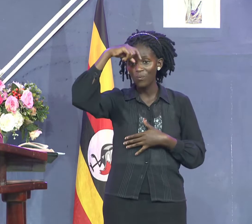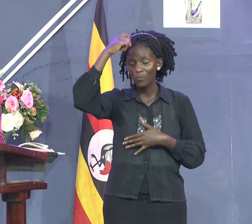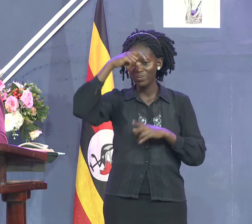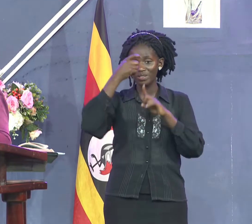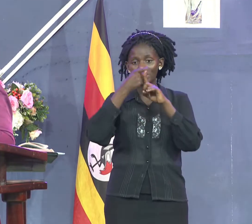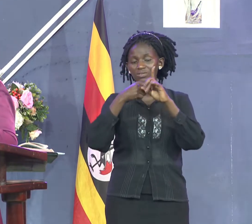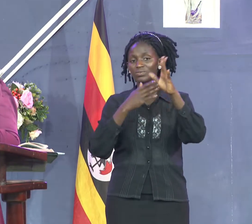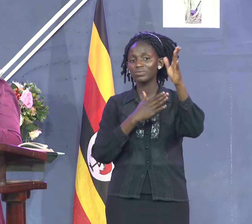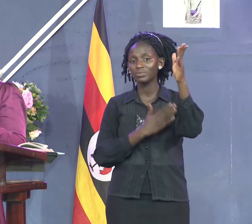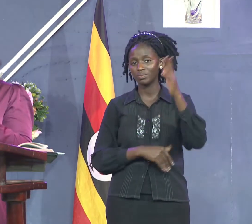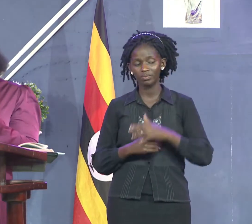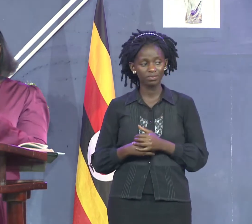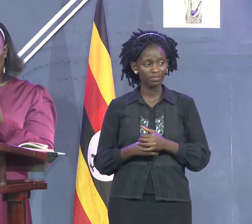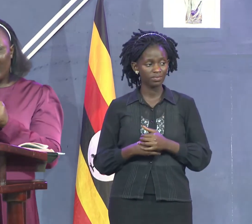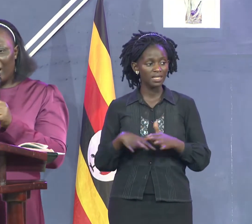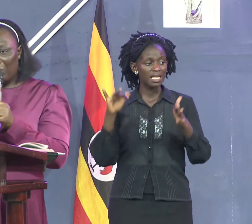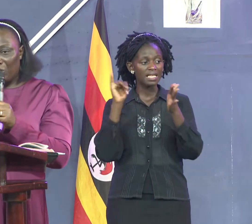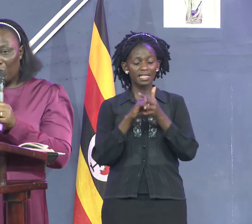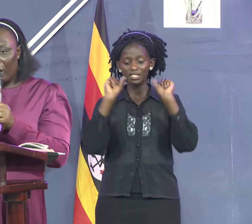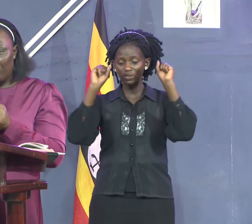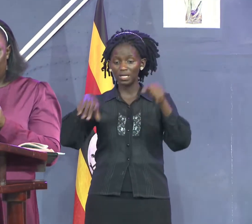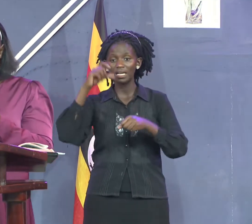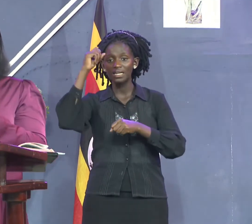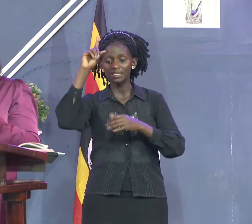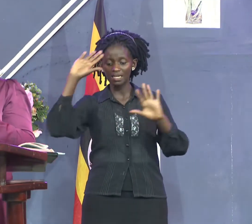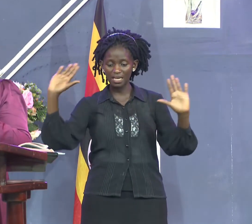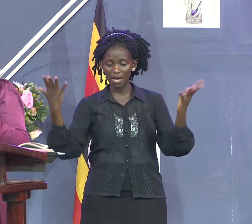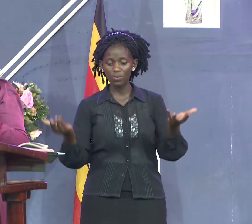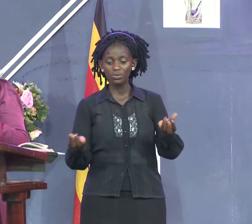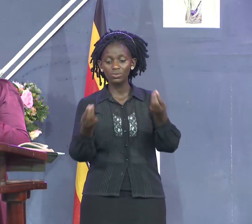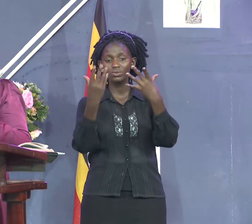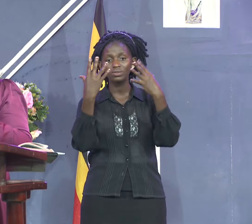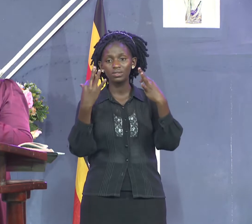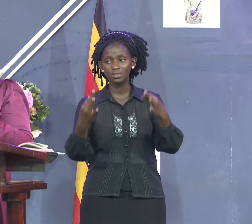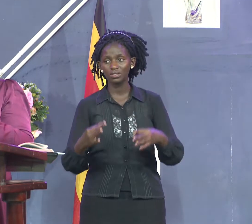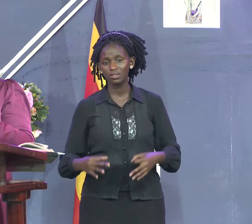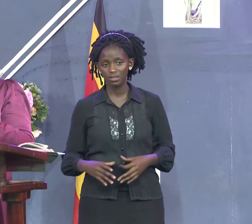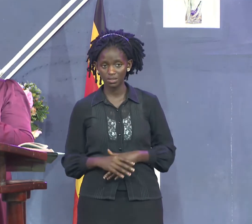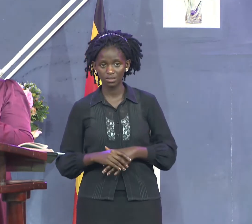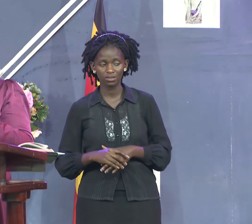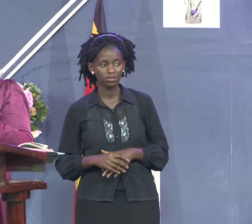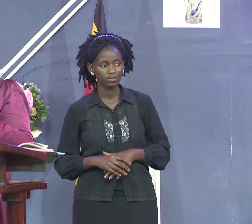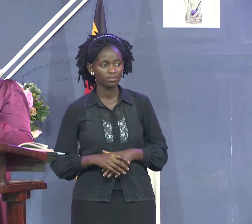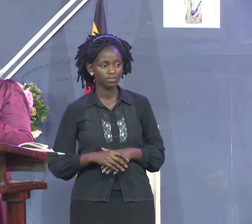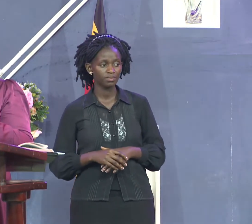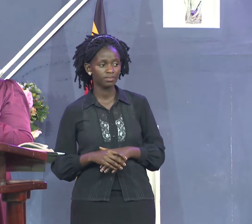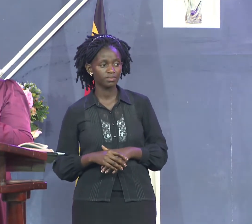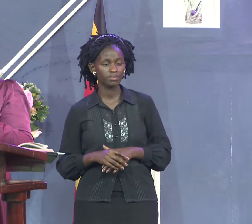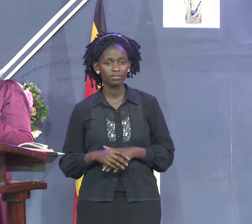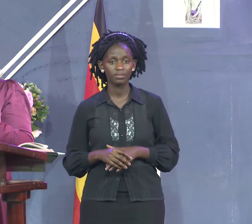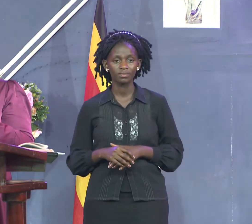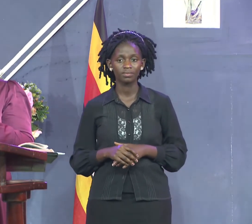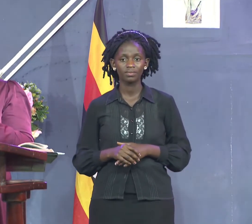You need to be made wise. Then you get to understand or know how you will handle